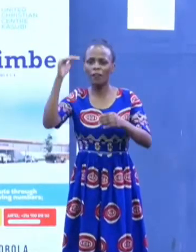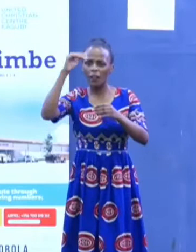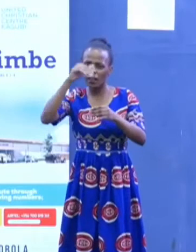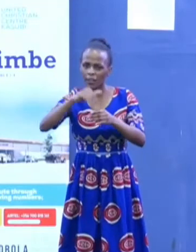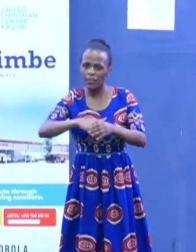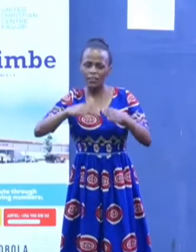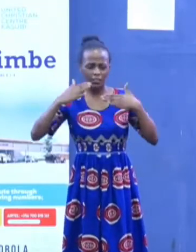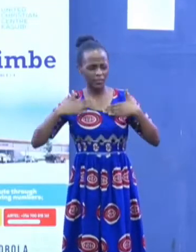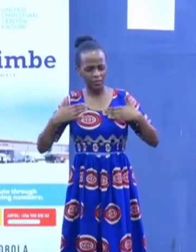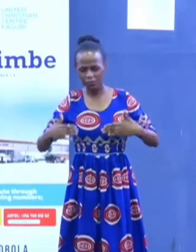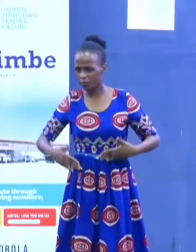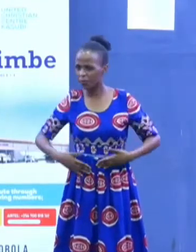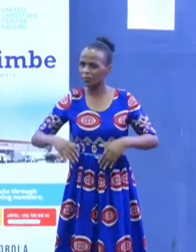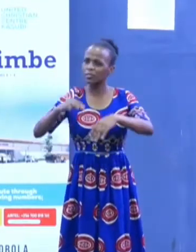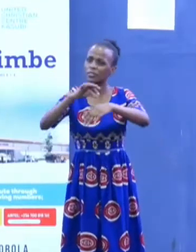continue. In